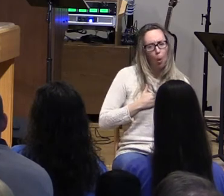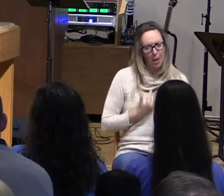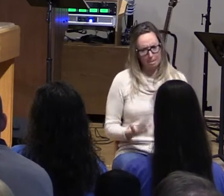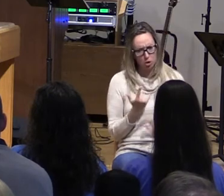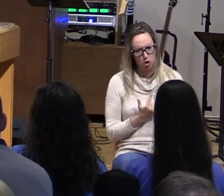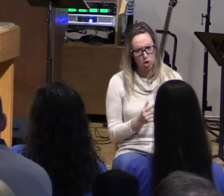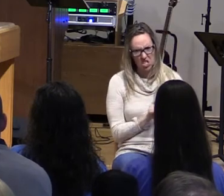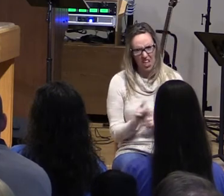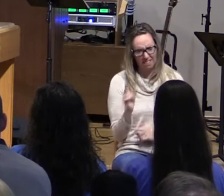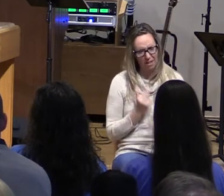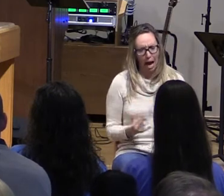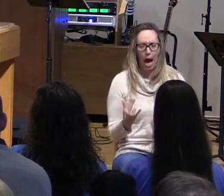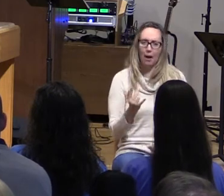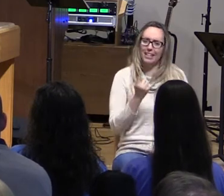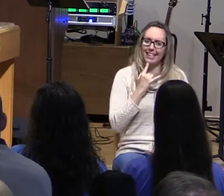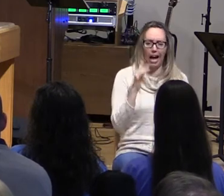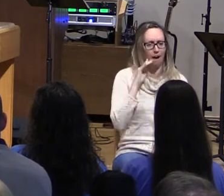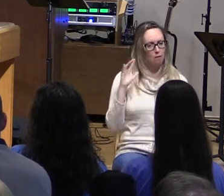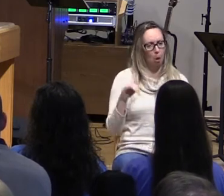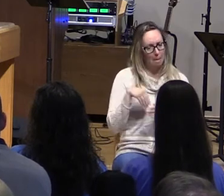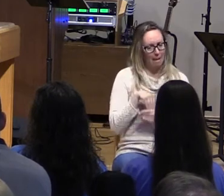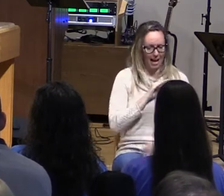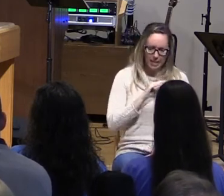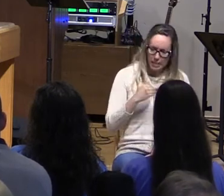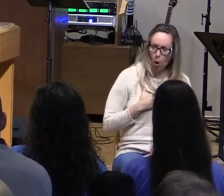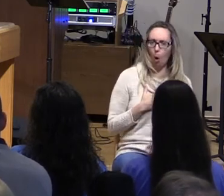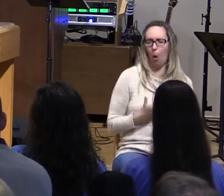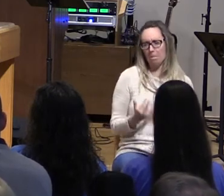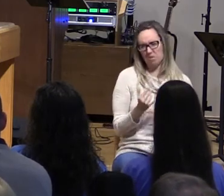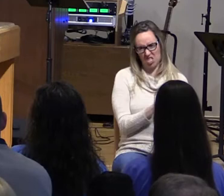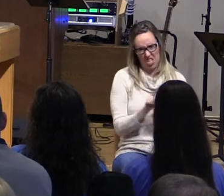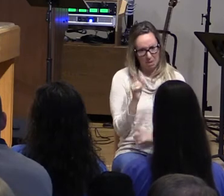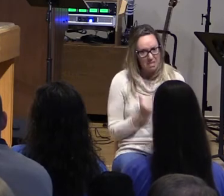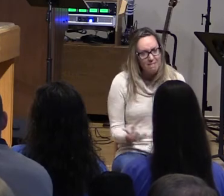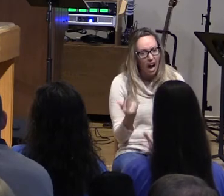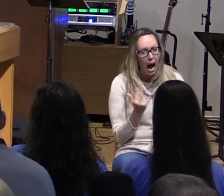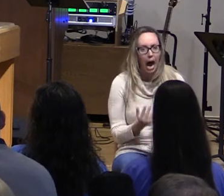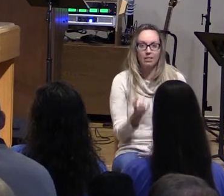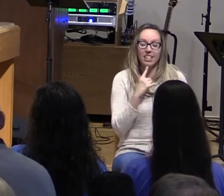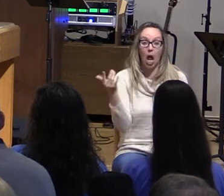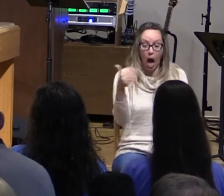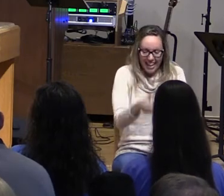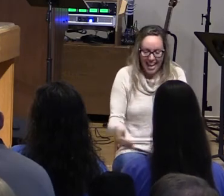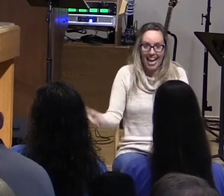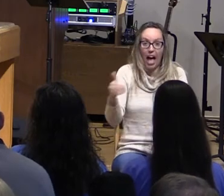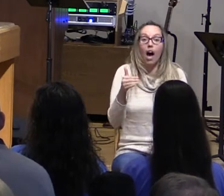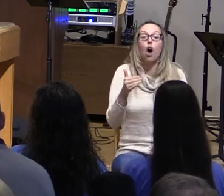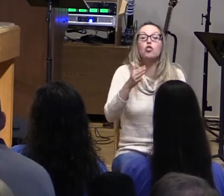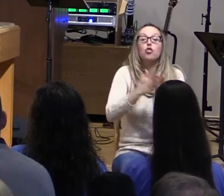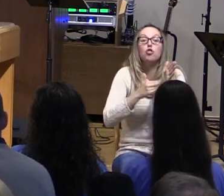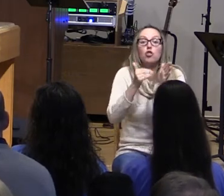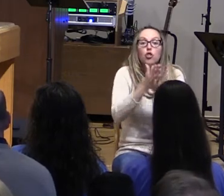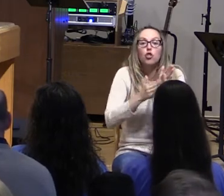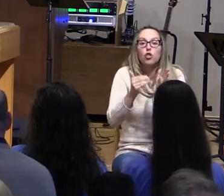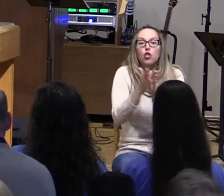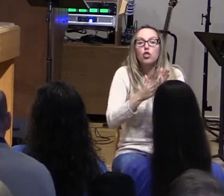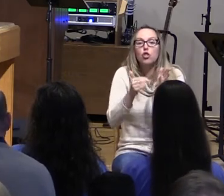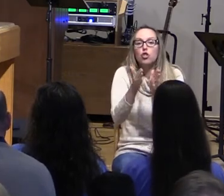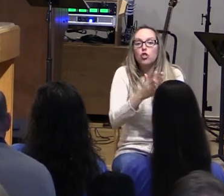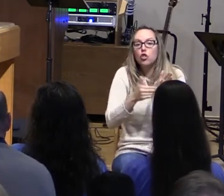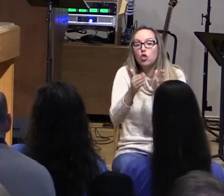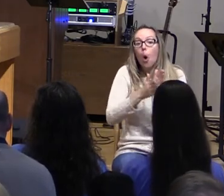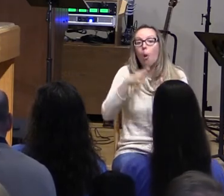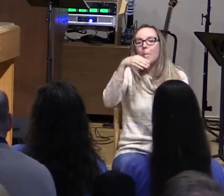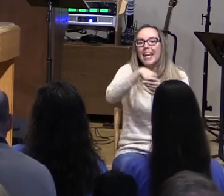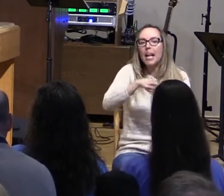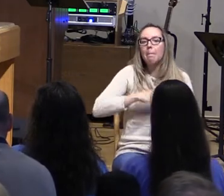like fire. I said I got hope in my soul, and it burns like fire. I said I've got soap in my hole, and it burns like